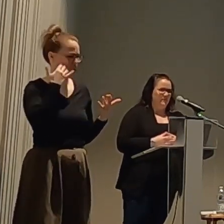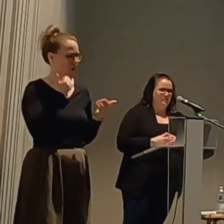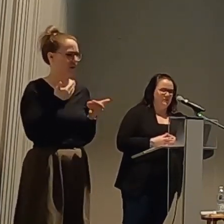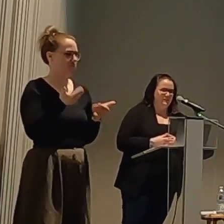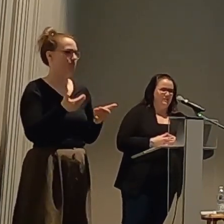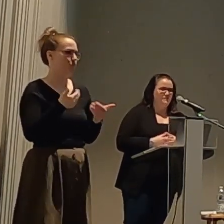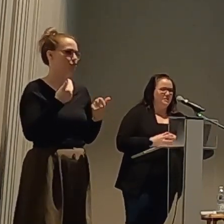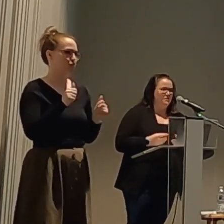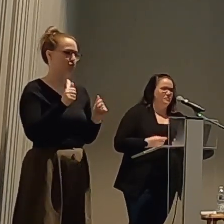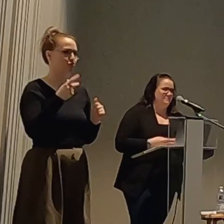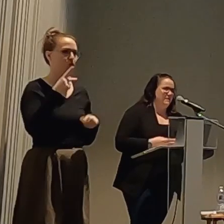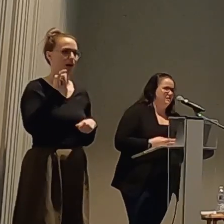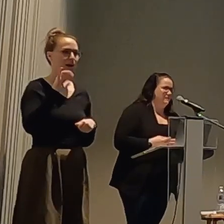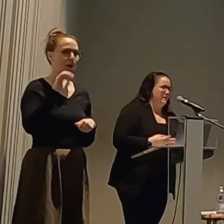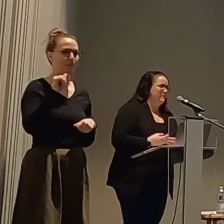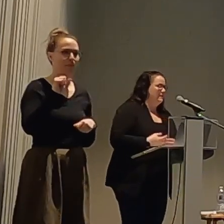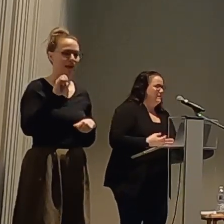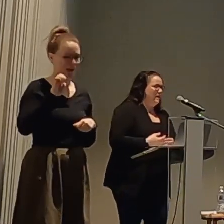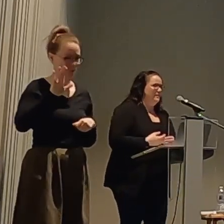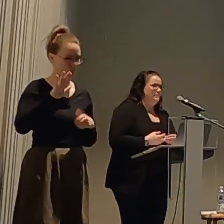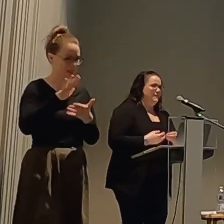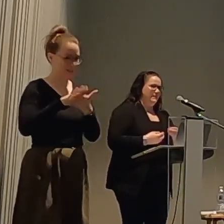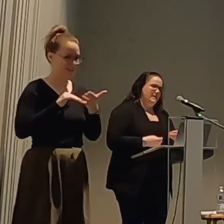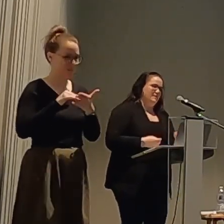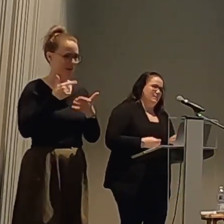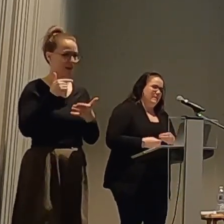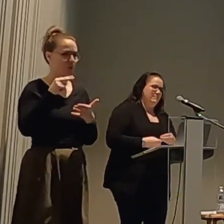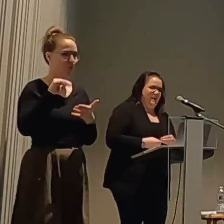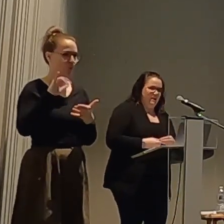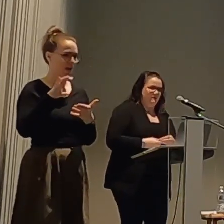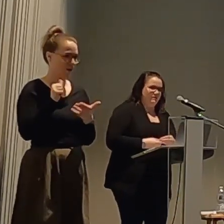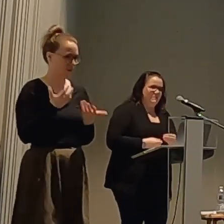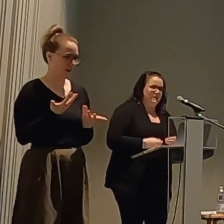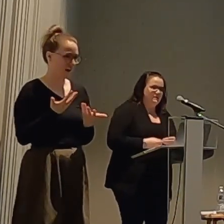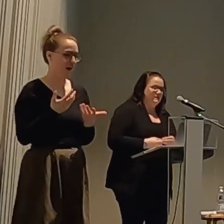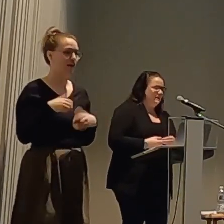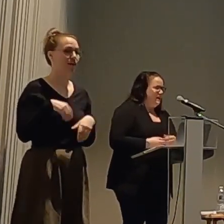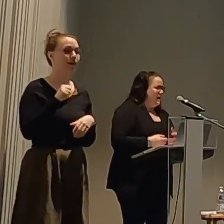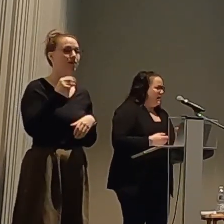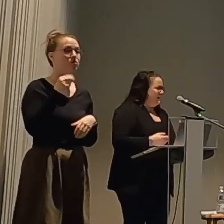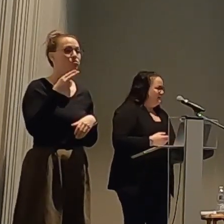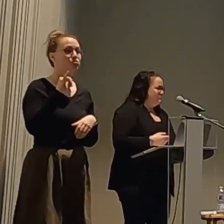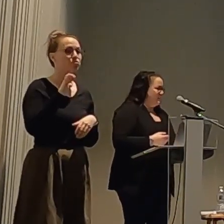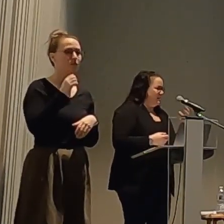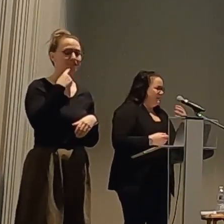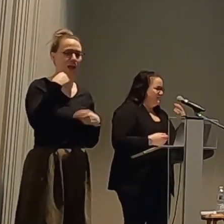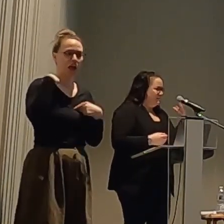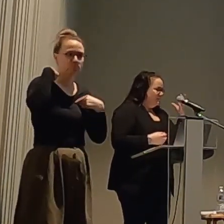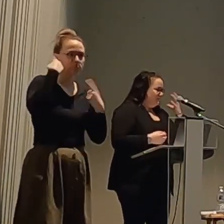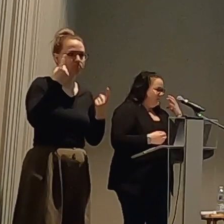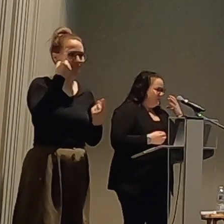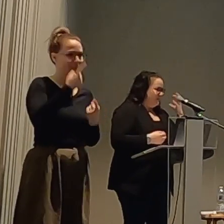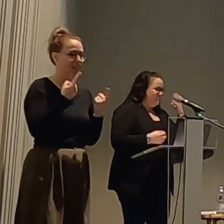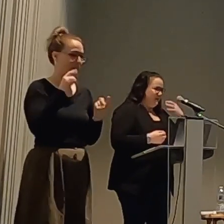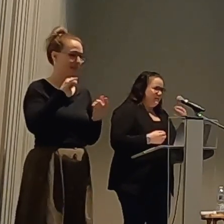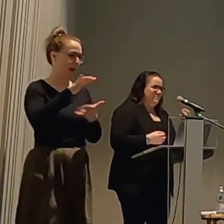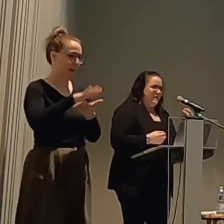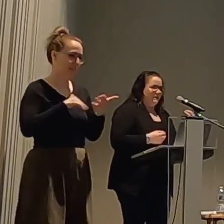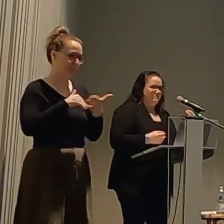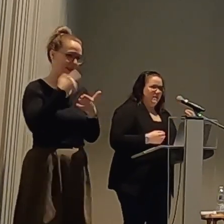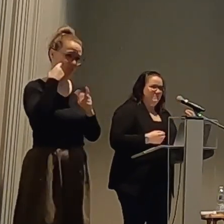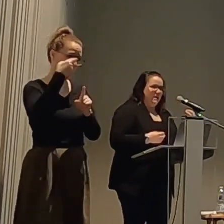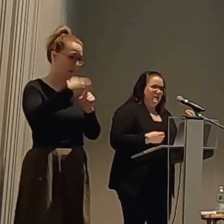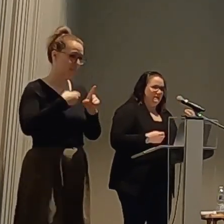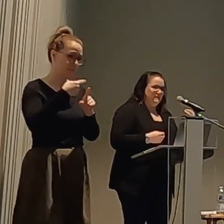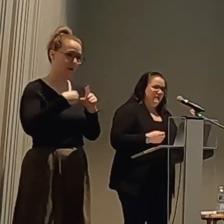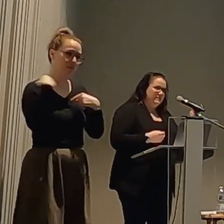Guernica?" And she said, "That's funny you should mention that. I have been thinking about that painting for months. I have been, it's been in the